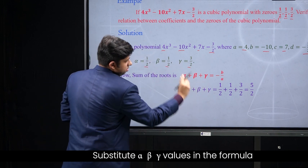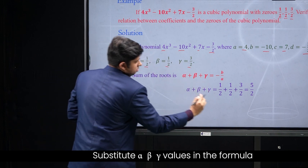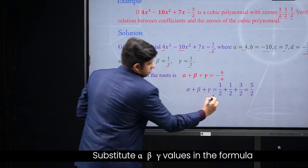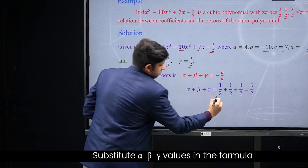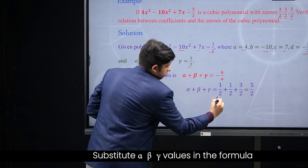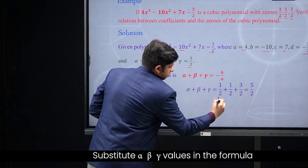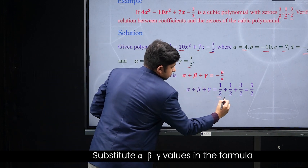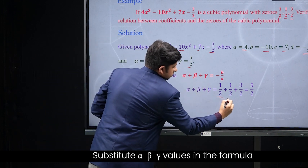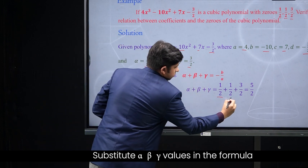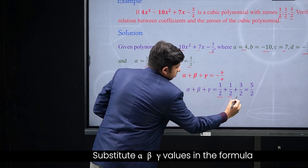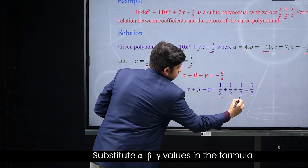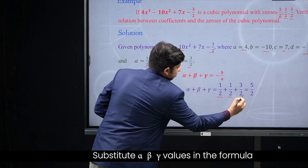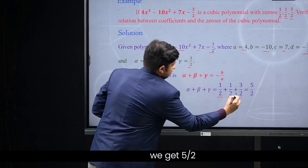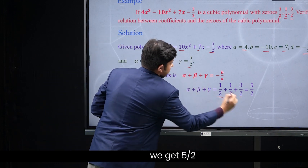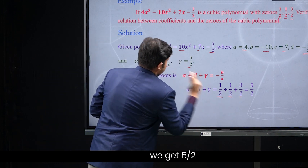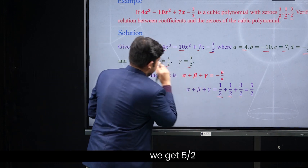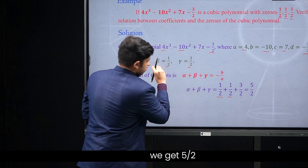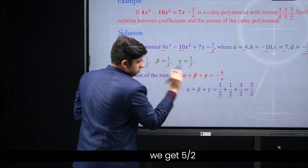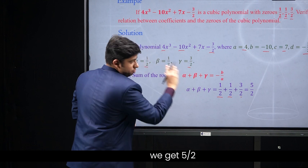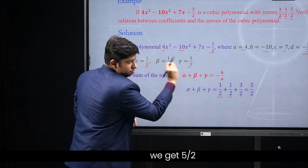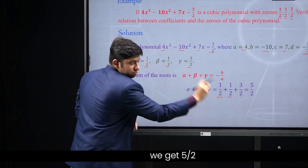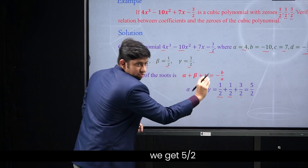gamma values in the formula. We get 5 by 2.